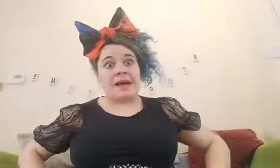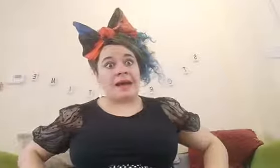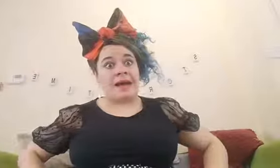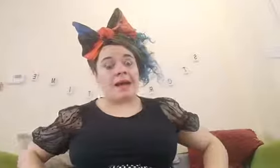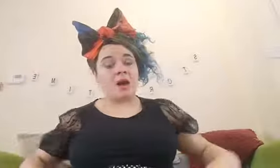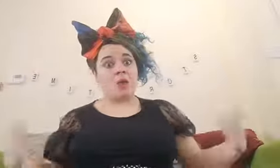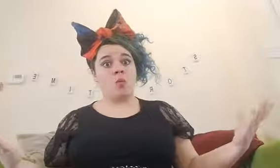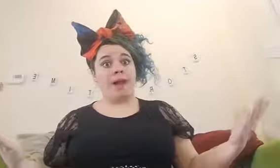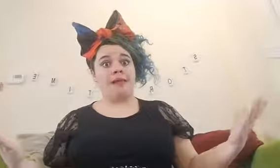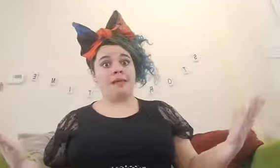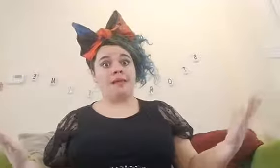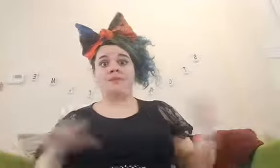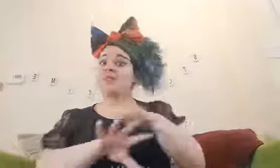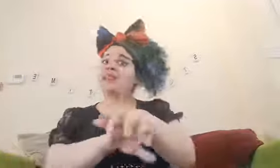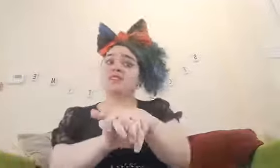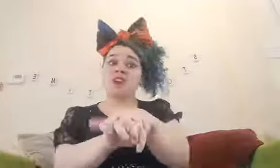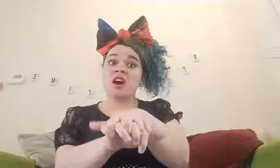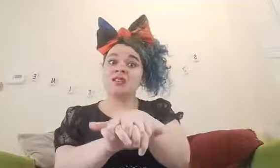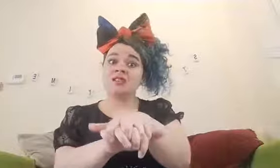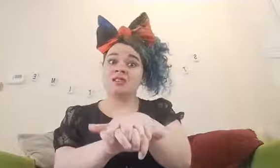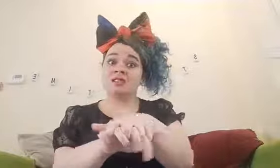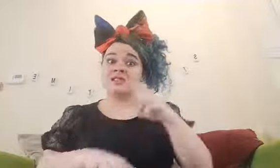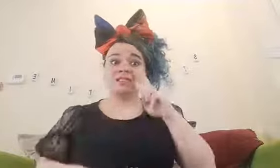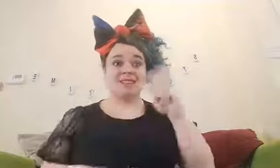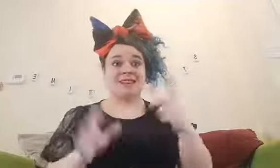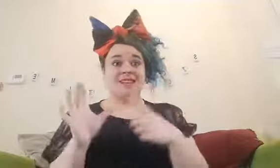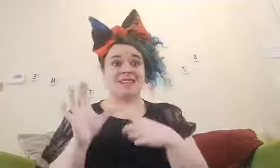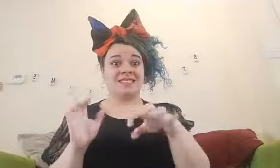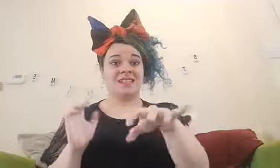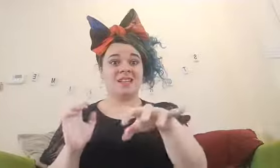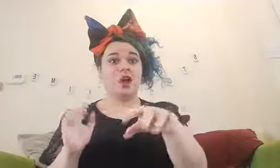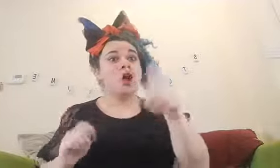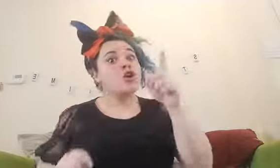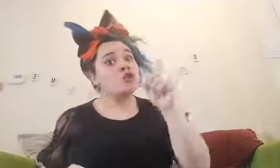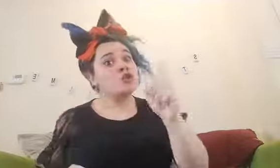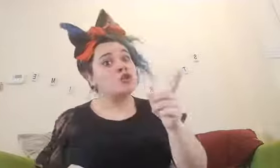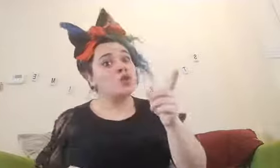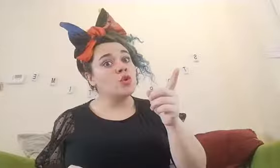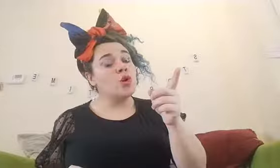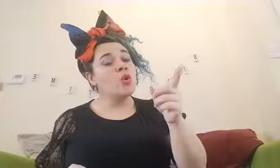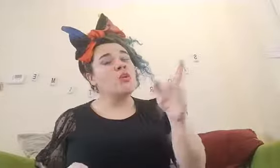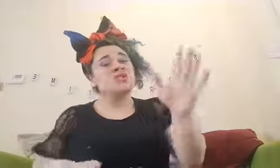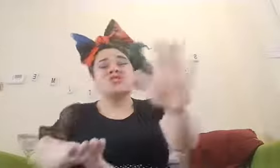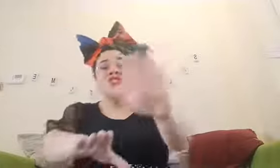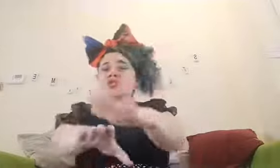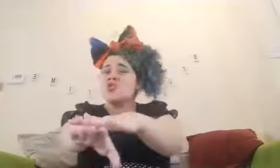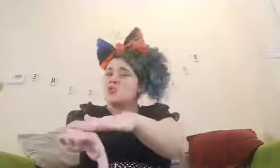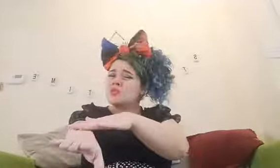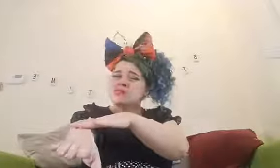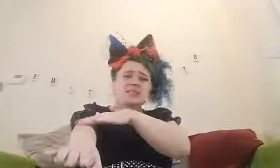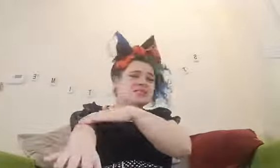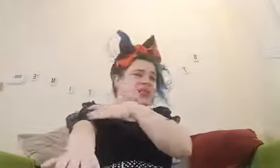Ah, well, Turtle, said Anansi, you were too